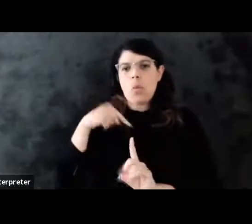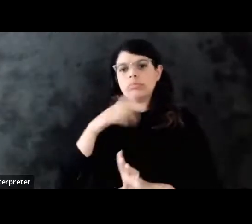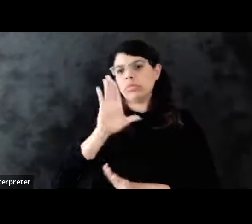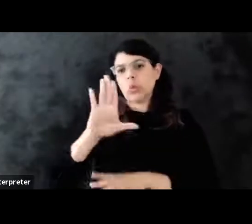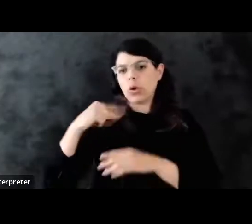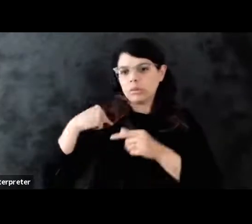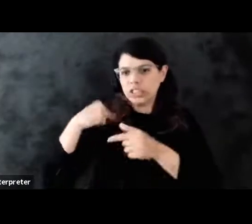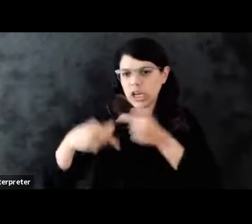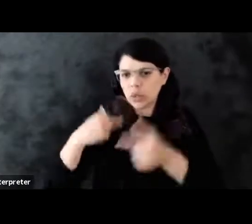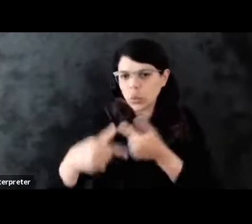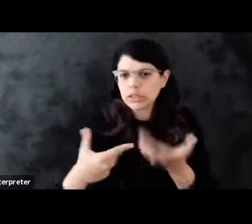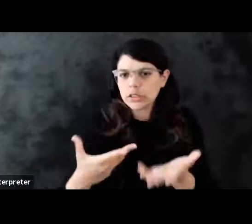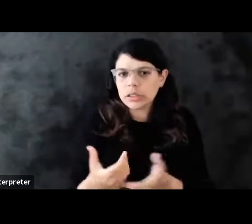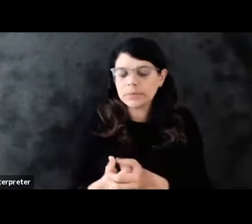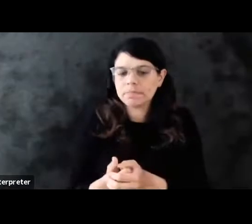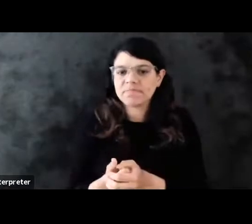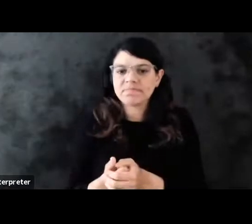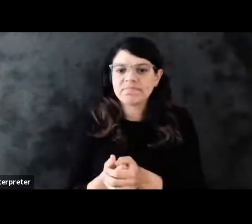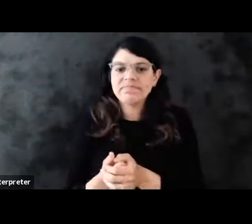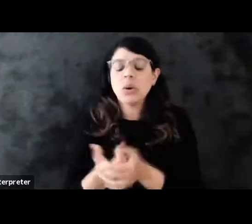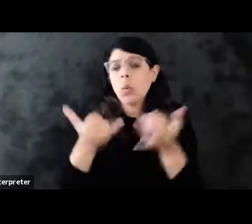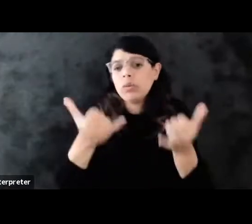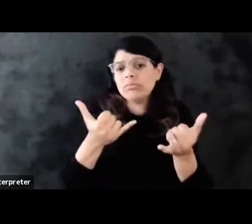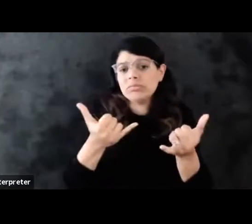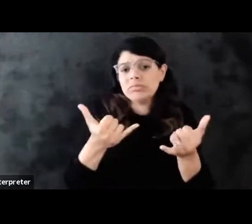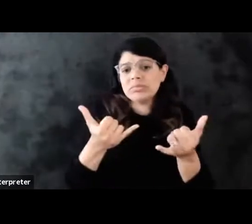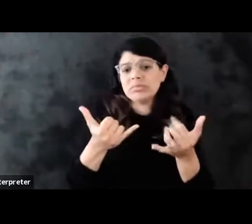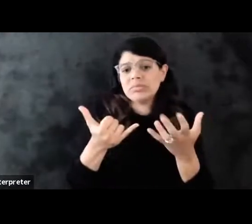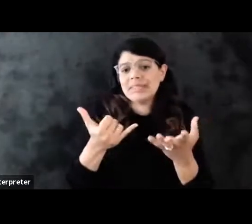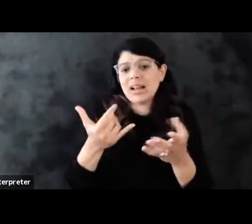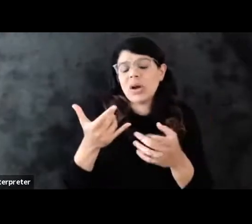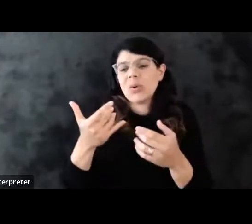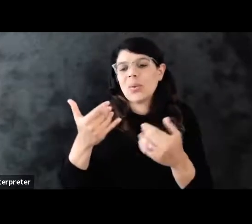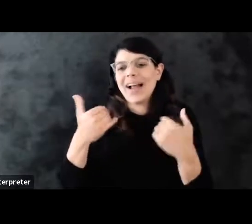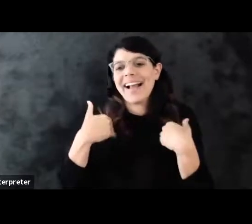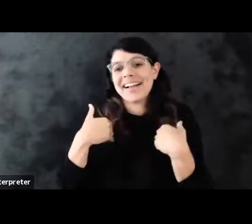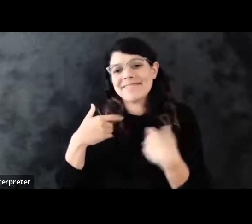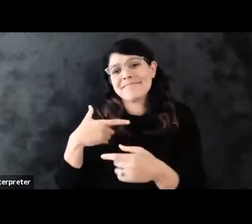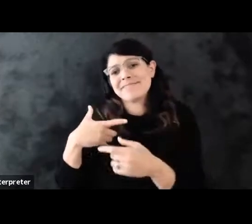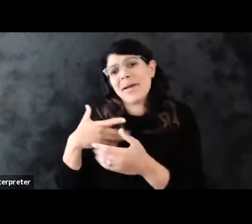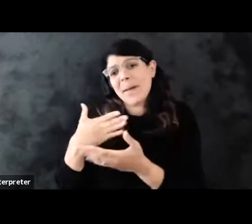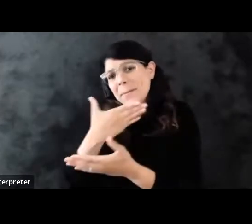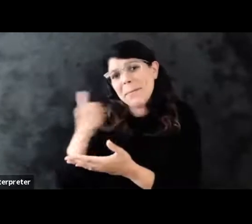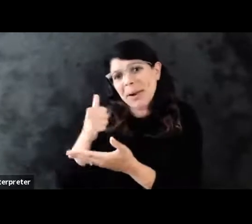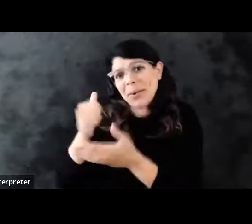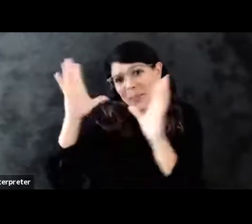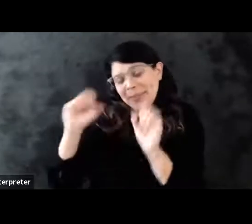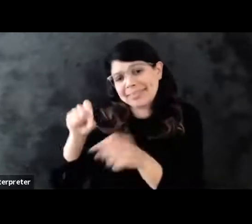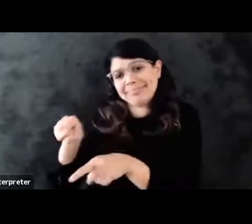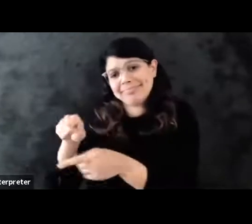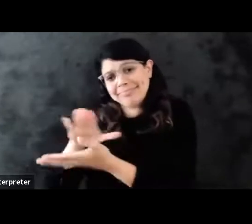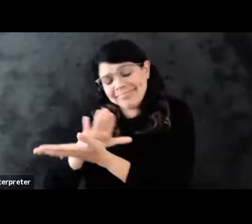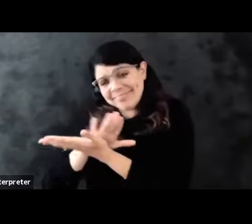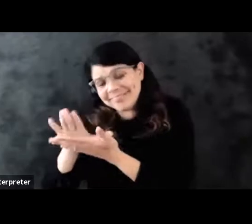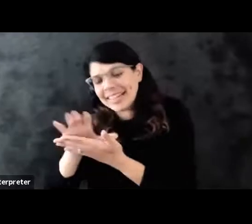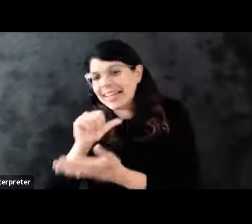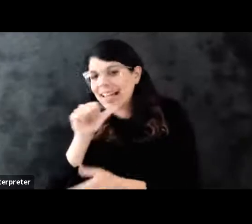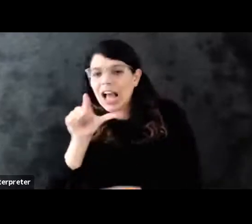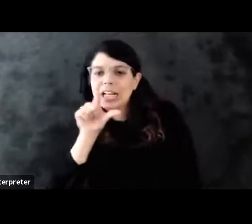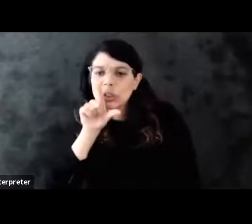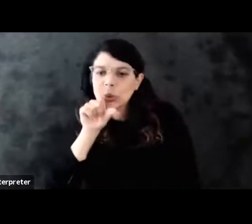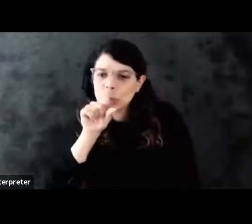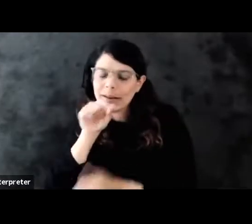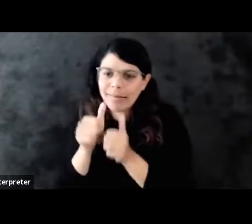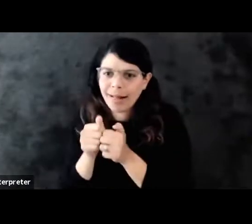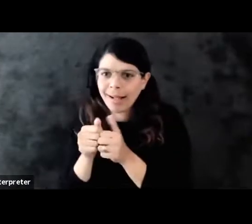got a nicer guy, a non-tweeting guy, was president, but he's still committed to